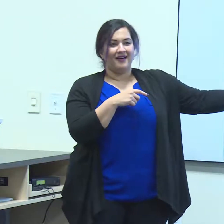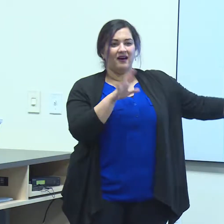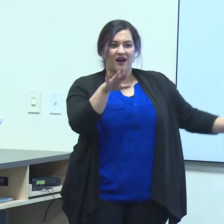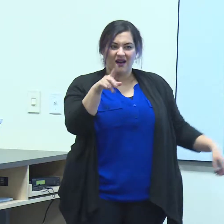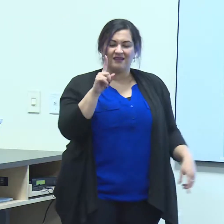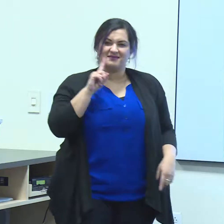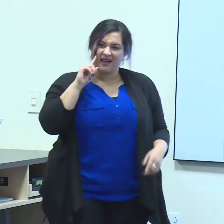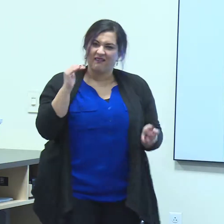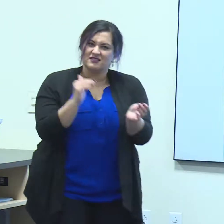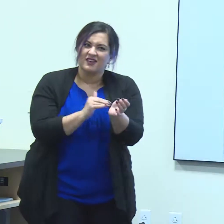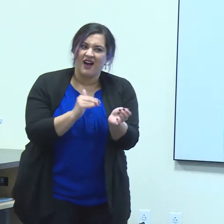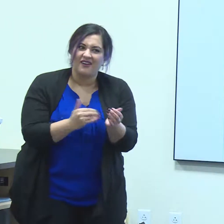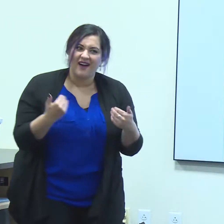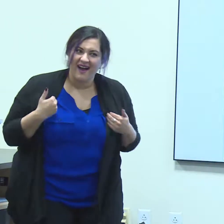Judith Paksharaz.